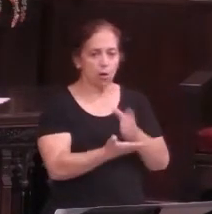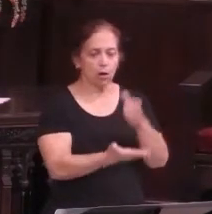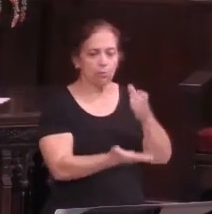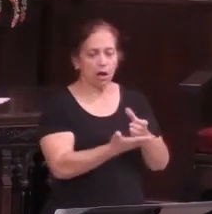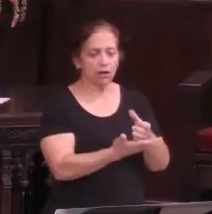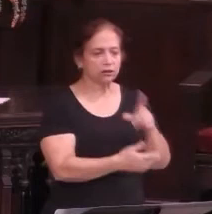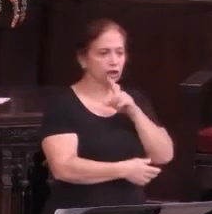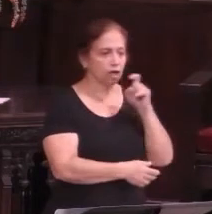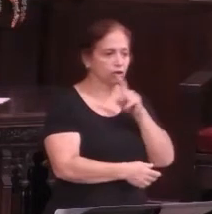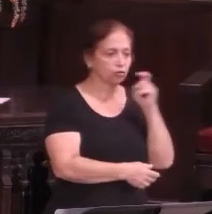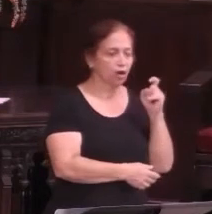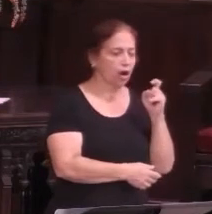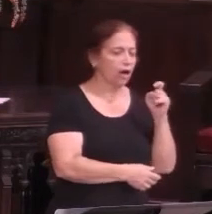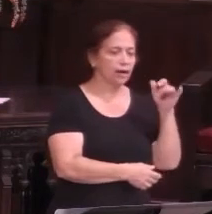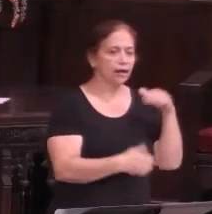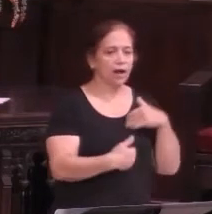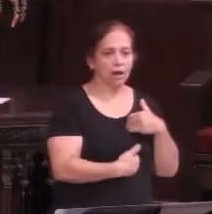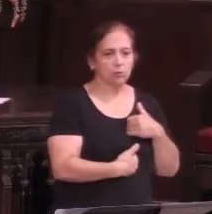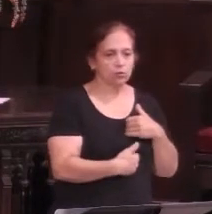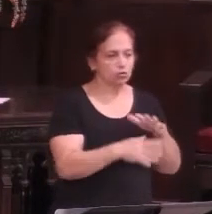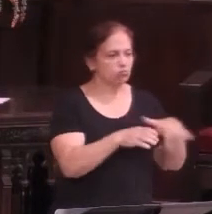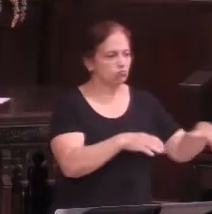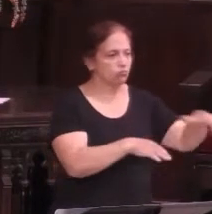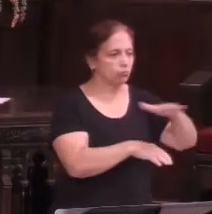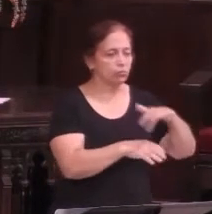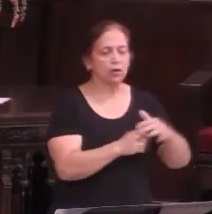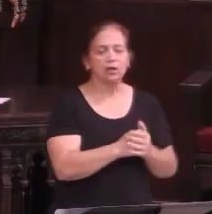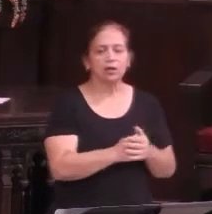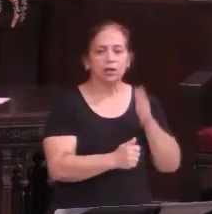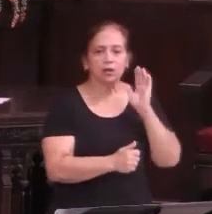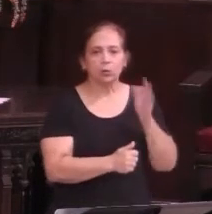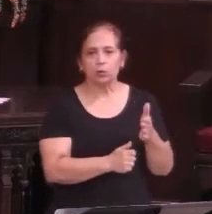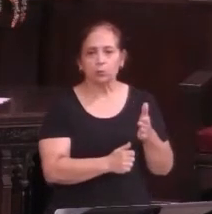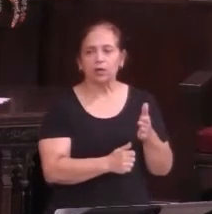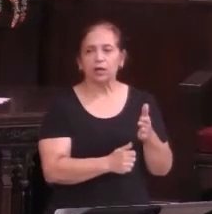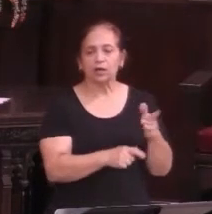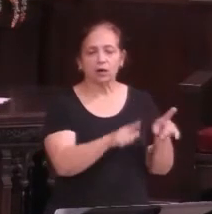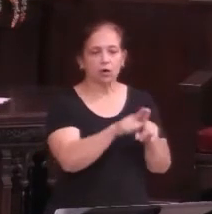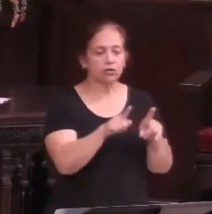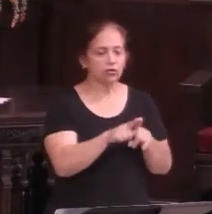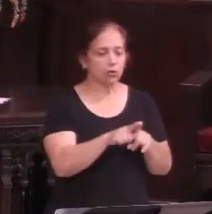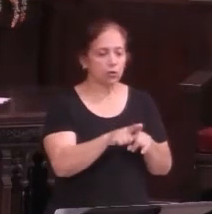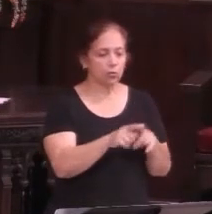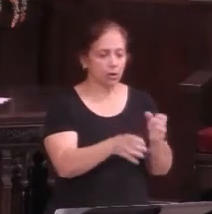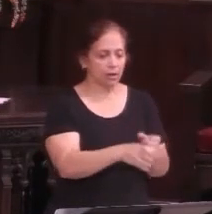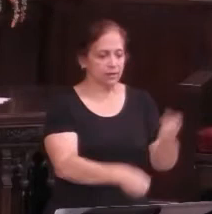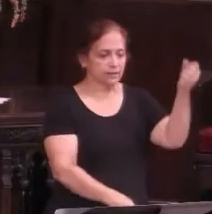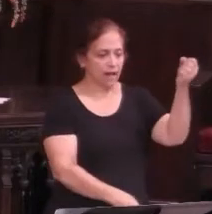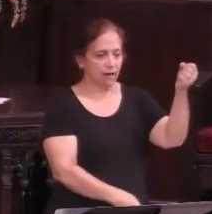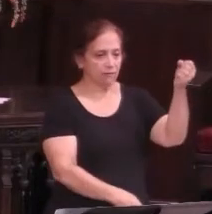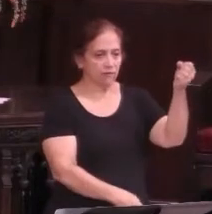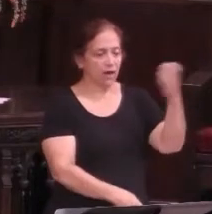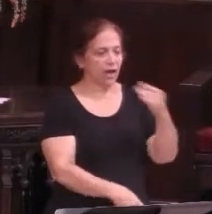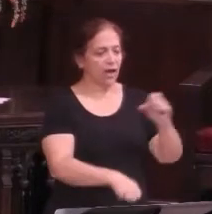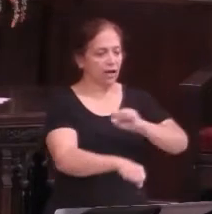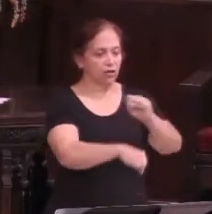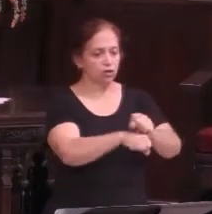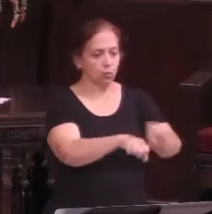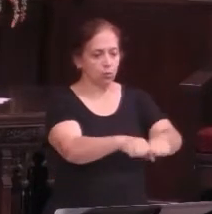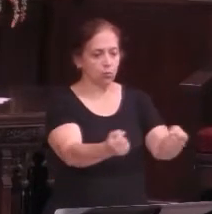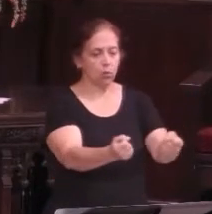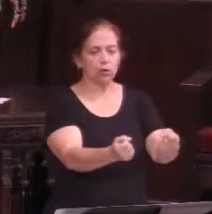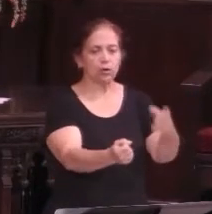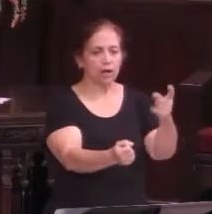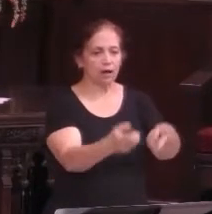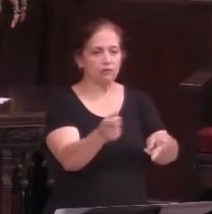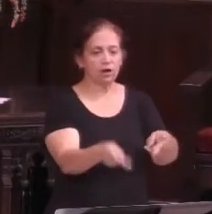parched livestock all over the place. There would be also a staff and a stone broken